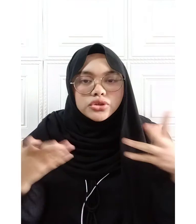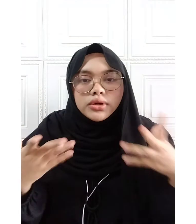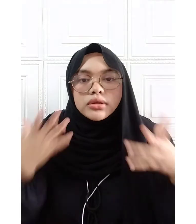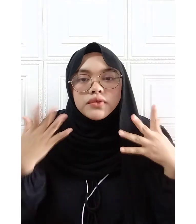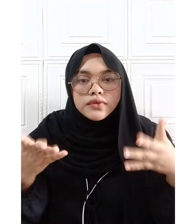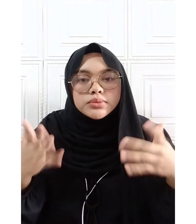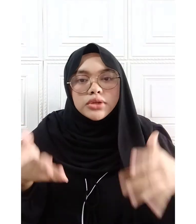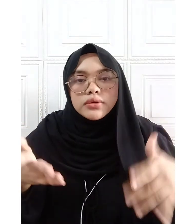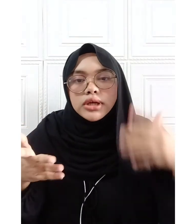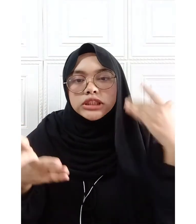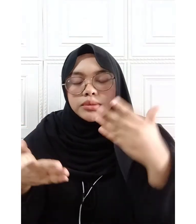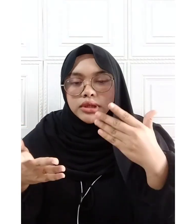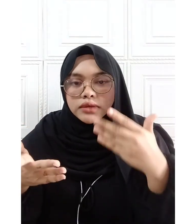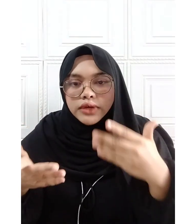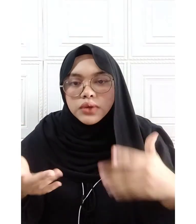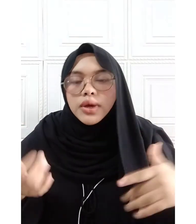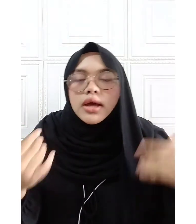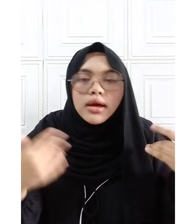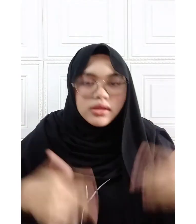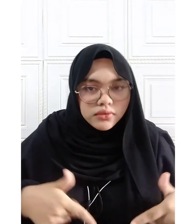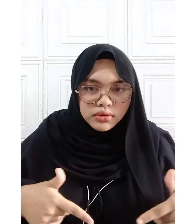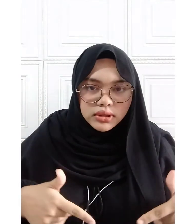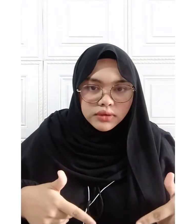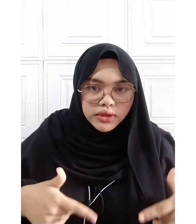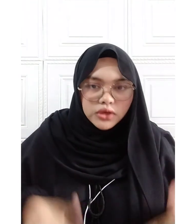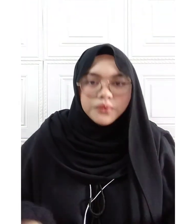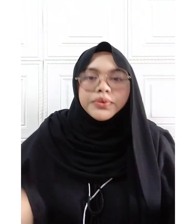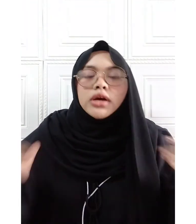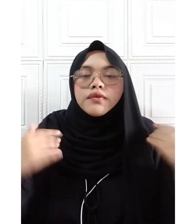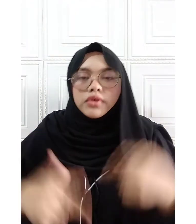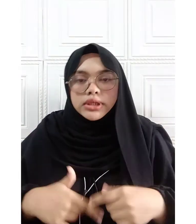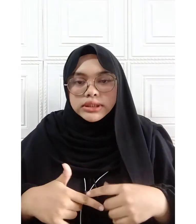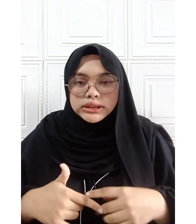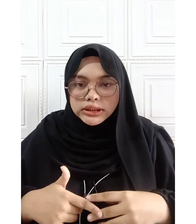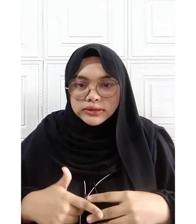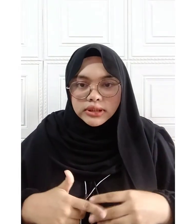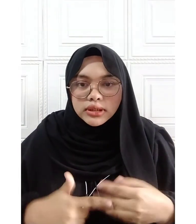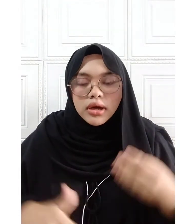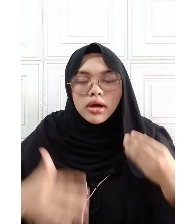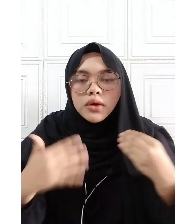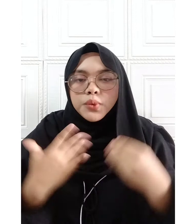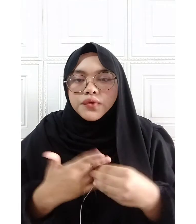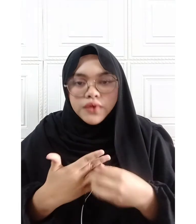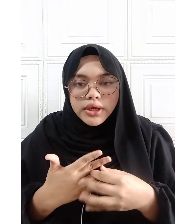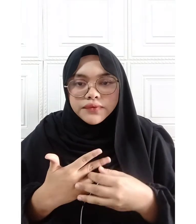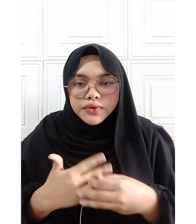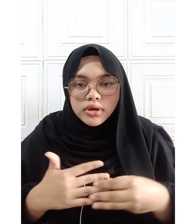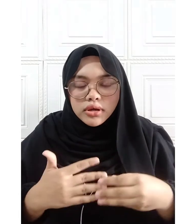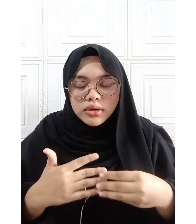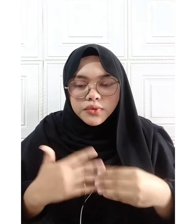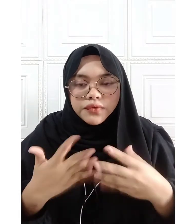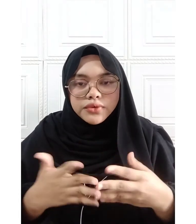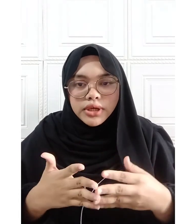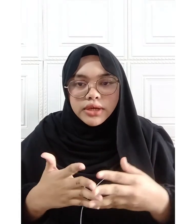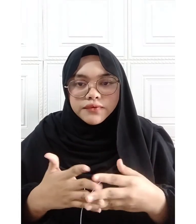the difference between the experimental value and theoretical value. For the discussion, we found that from